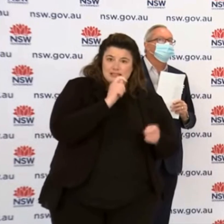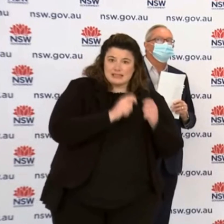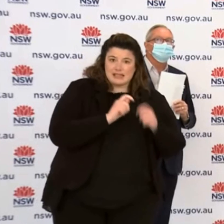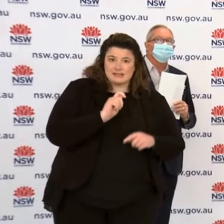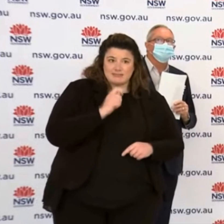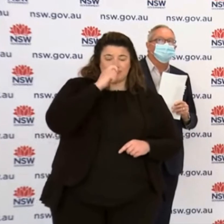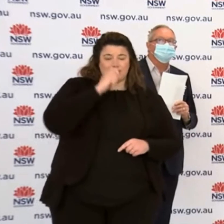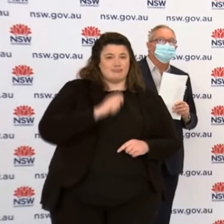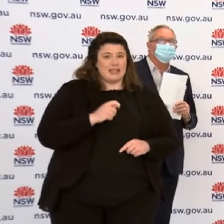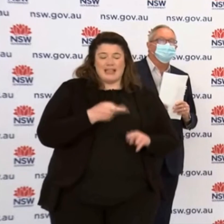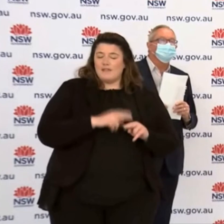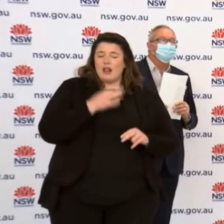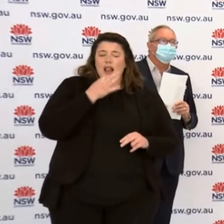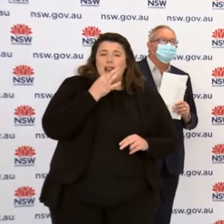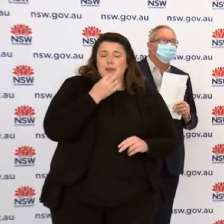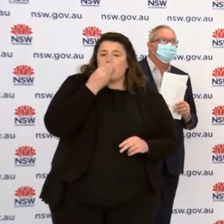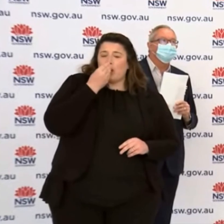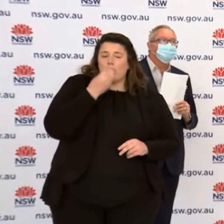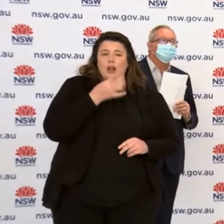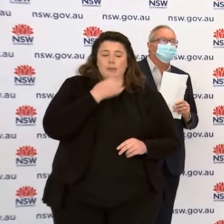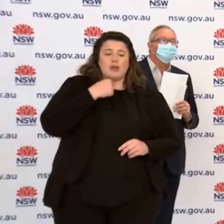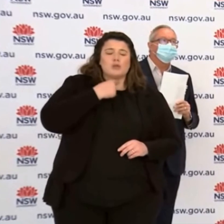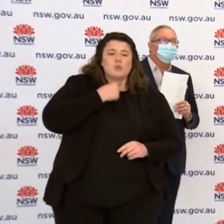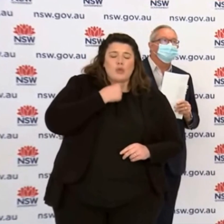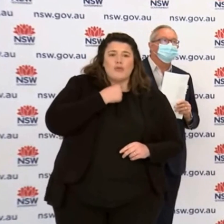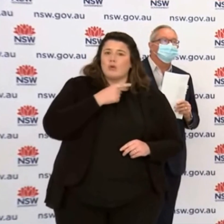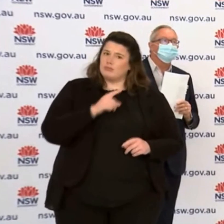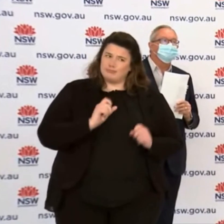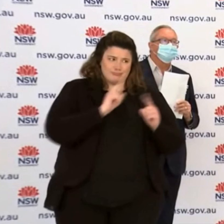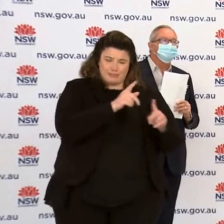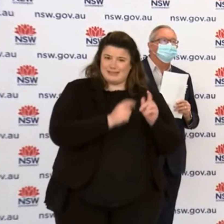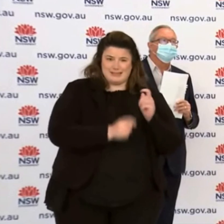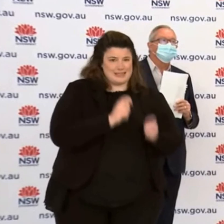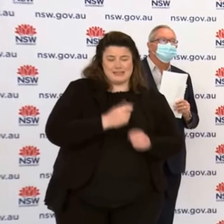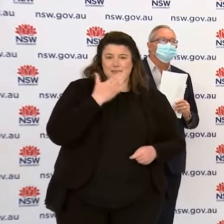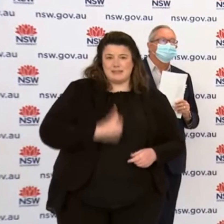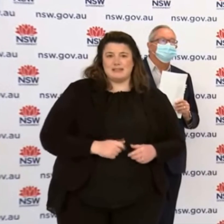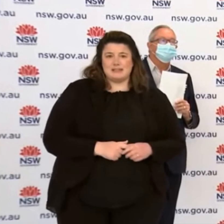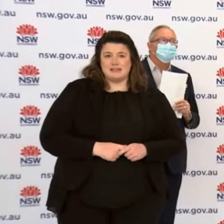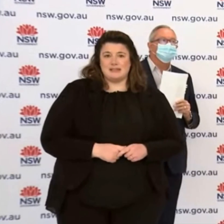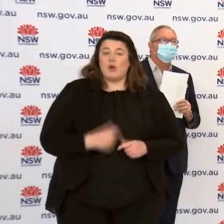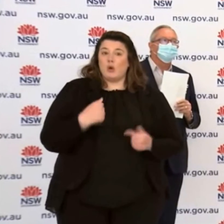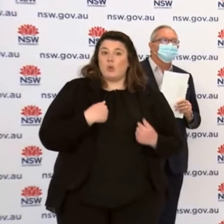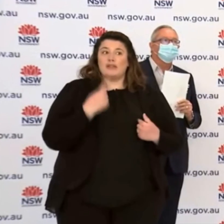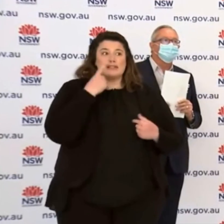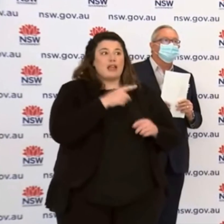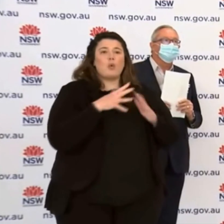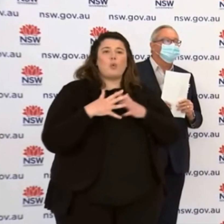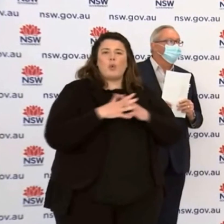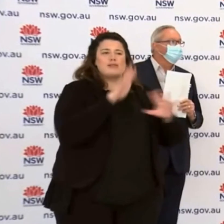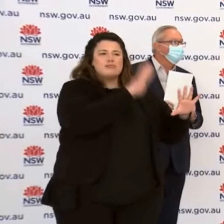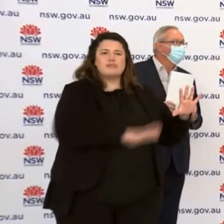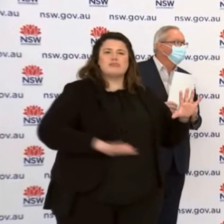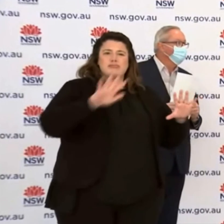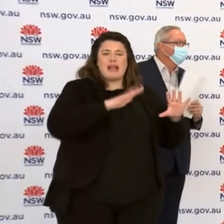tested at the mildest of symptoms to protect your family, and often we're seeing large families in households. Protect your